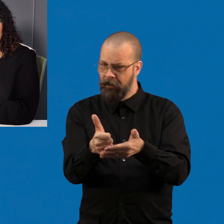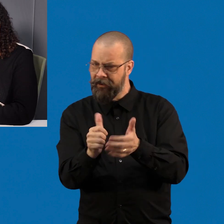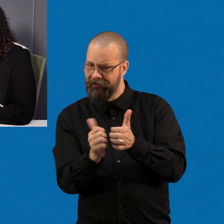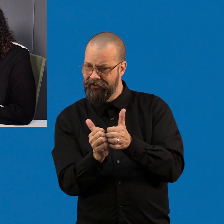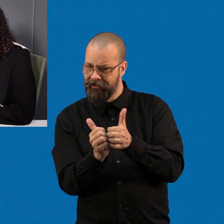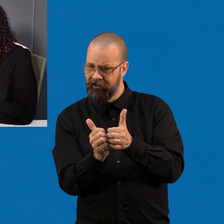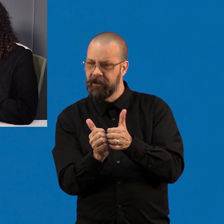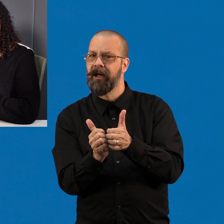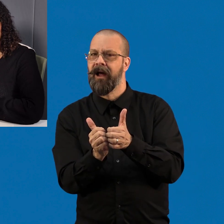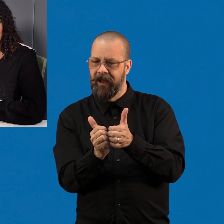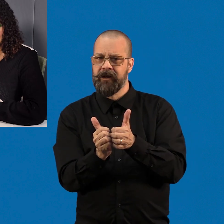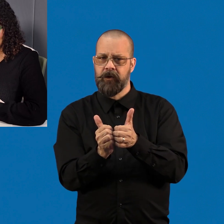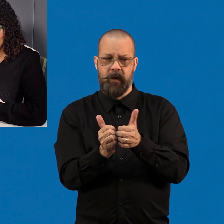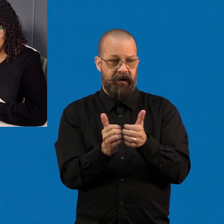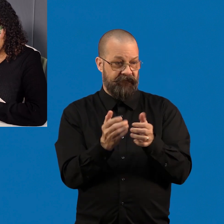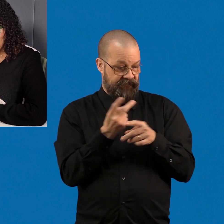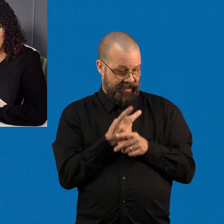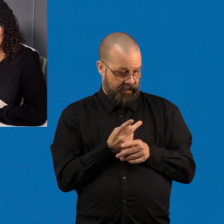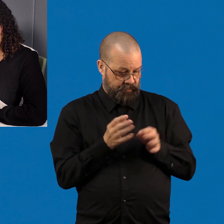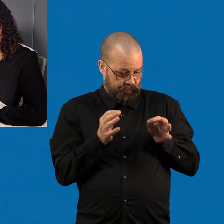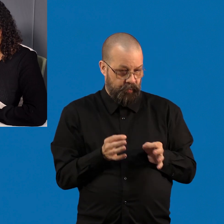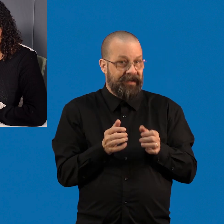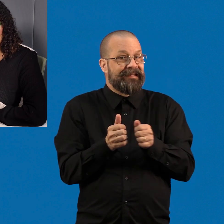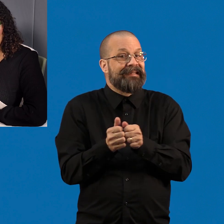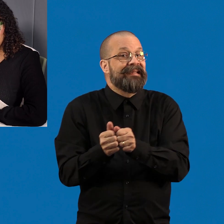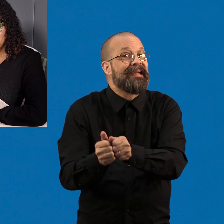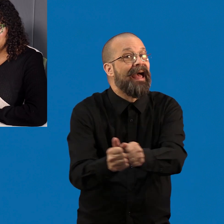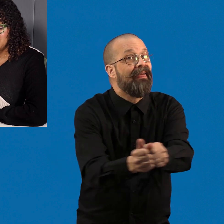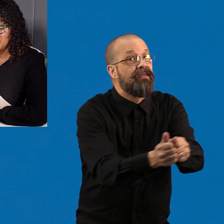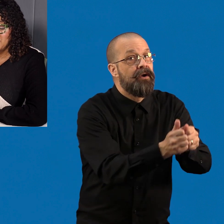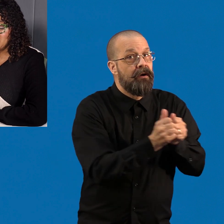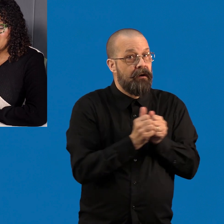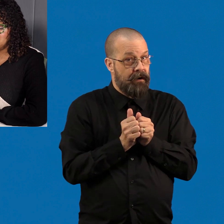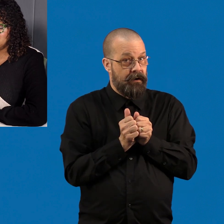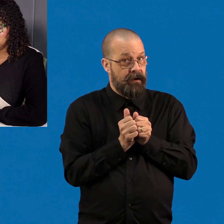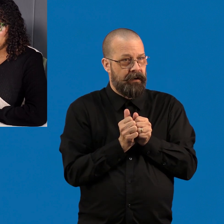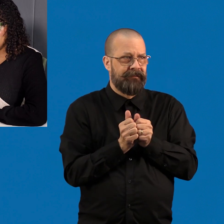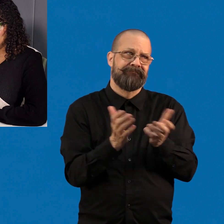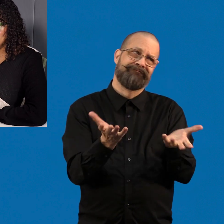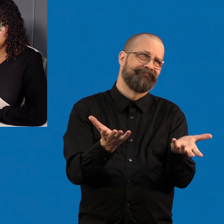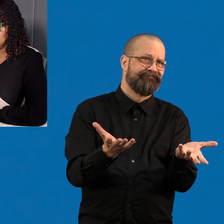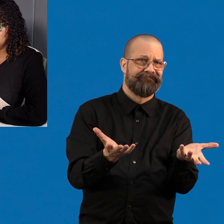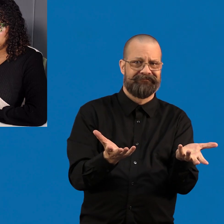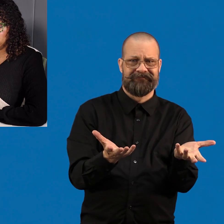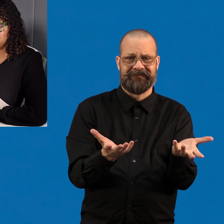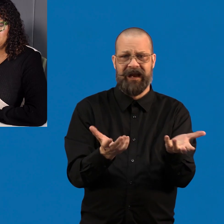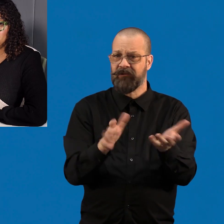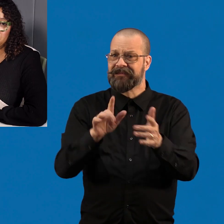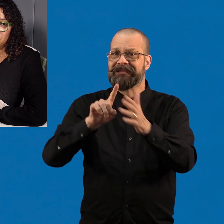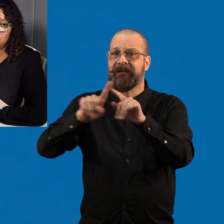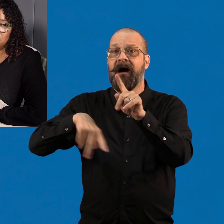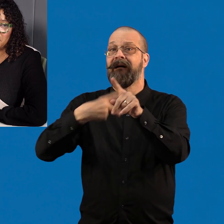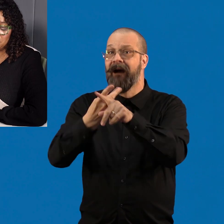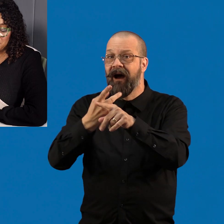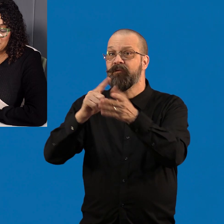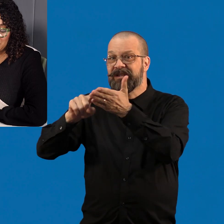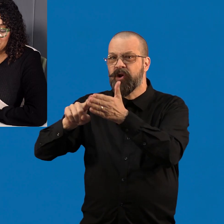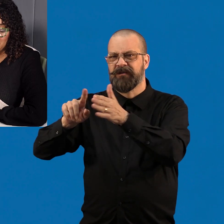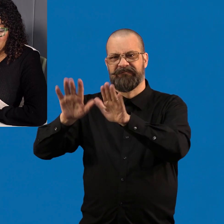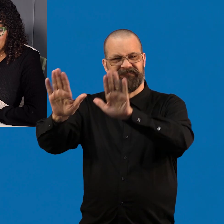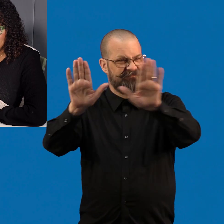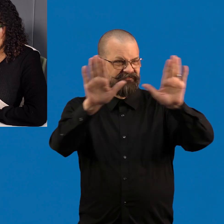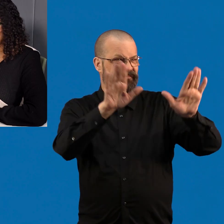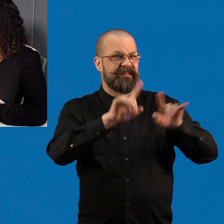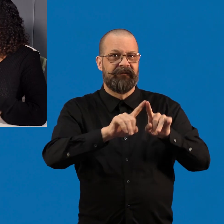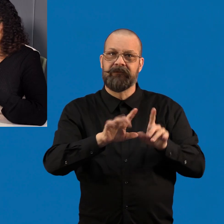then we try to find solutions together with the community. And honestly, everyone does different forms of research every